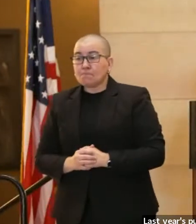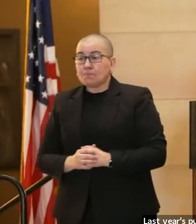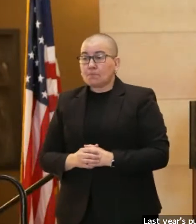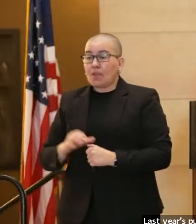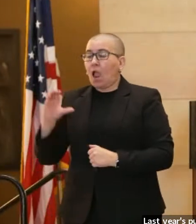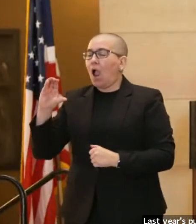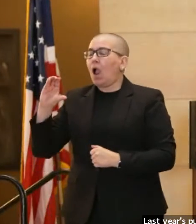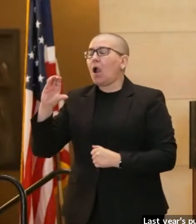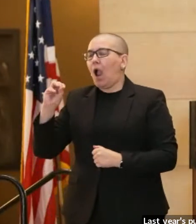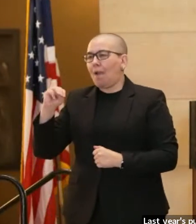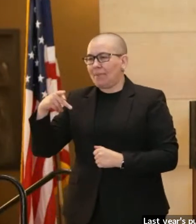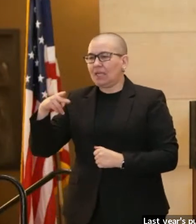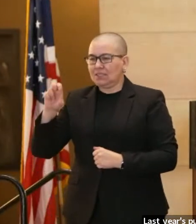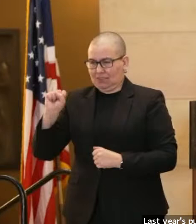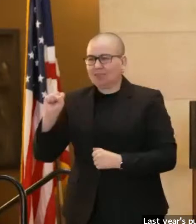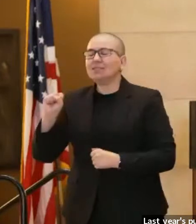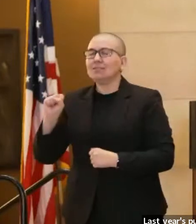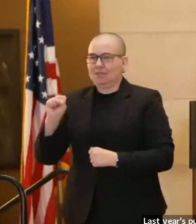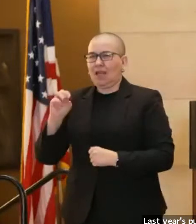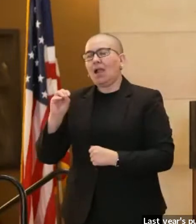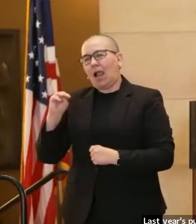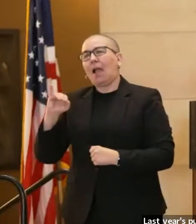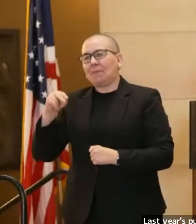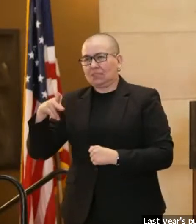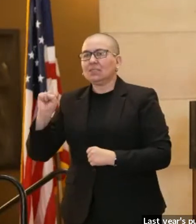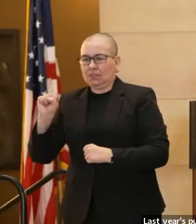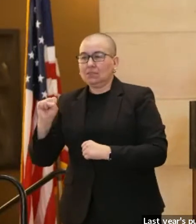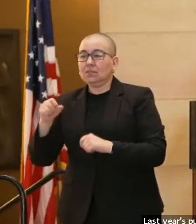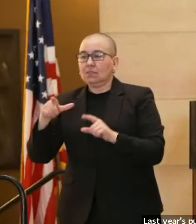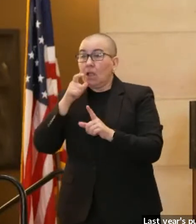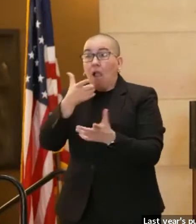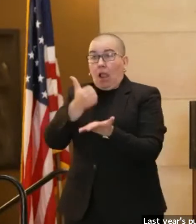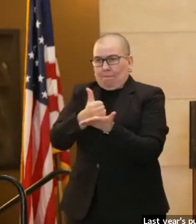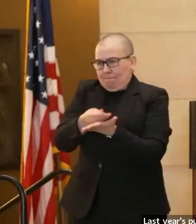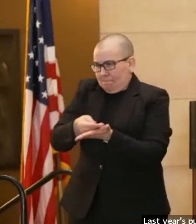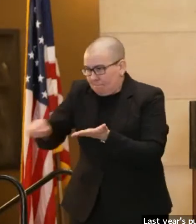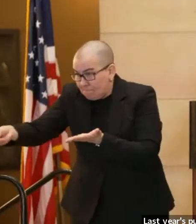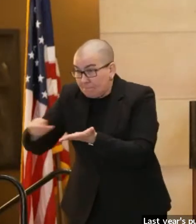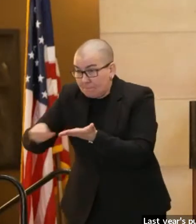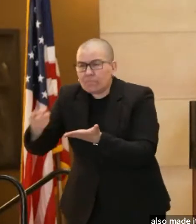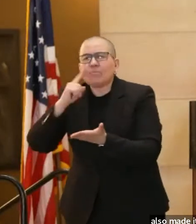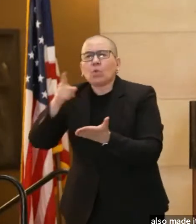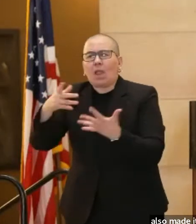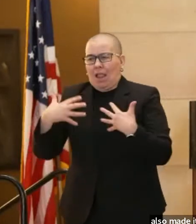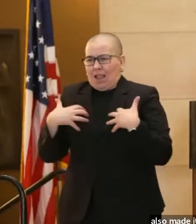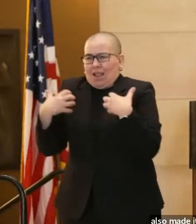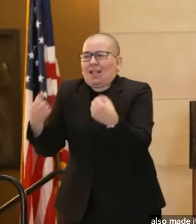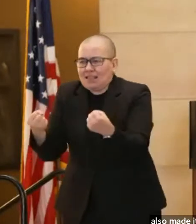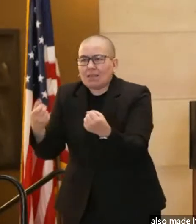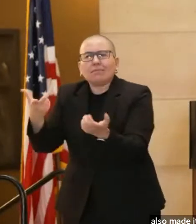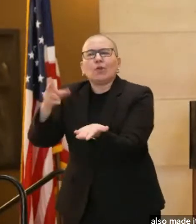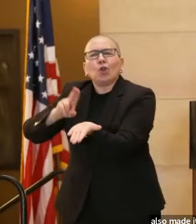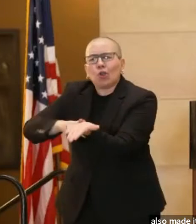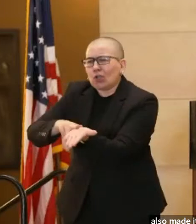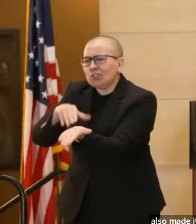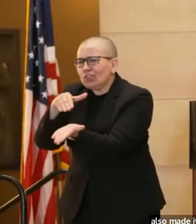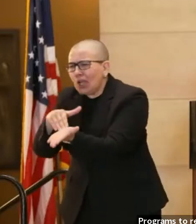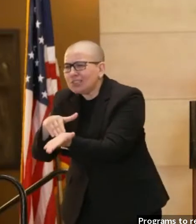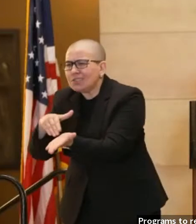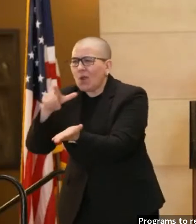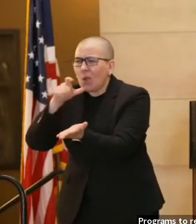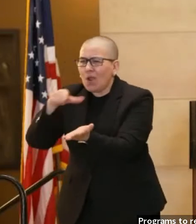it possible for the Office of Justice Programs to reimburse healthcare providers for the costs of sexual assault examination